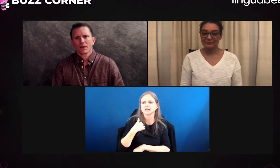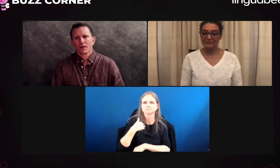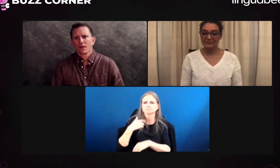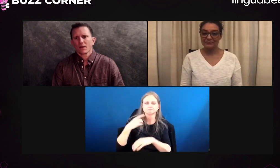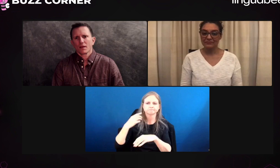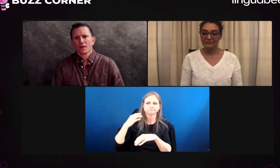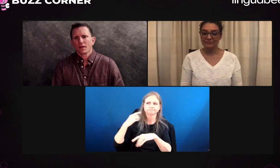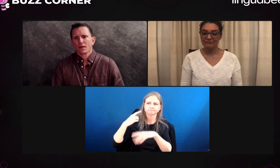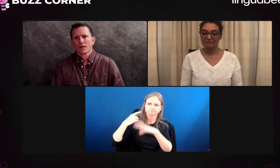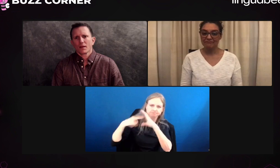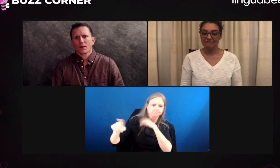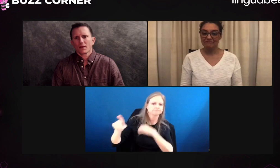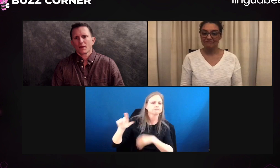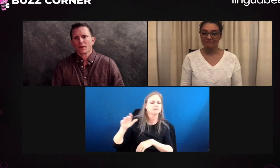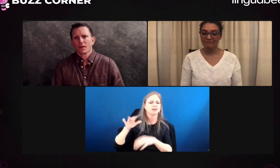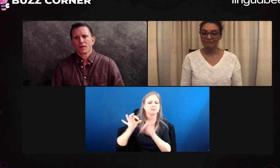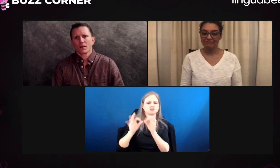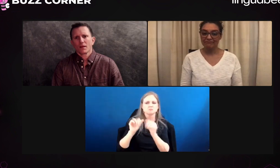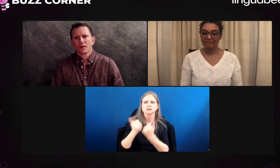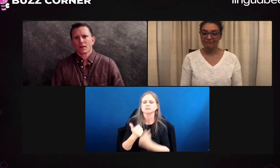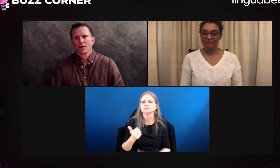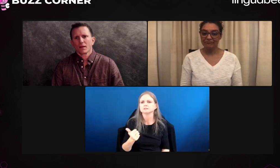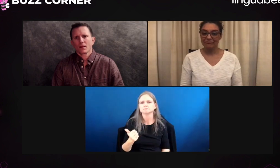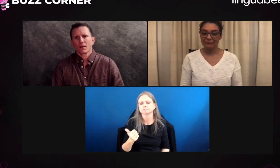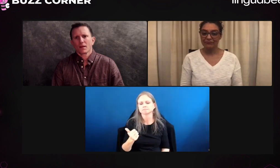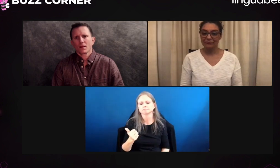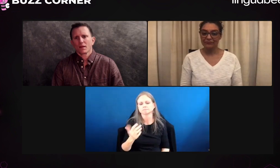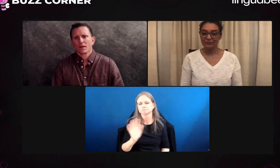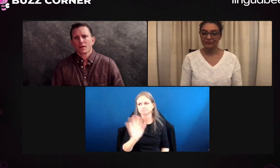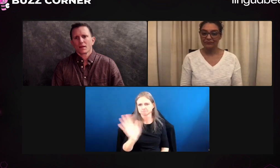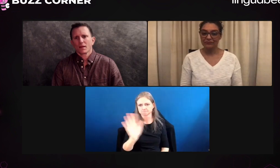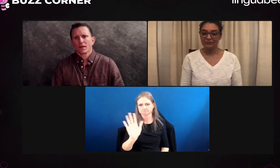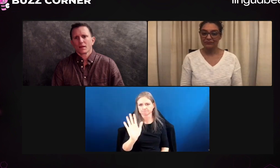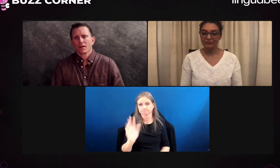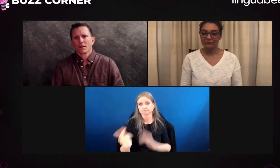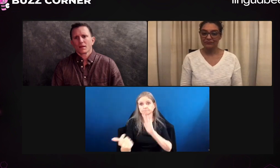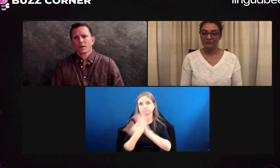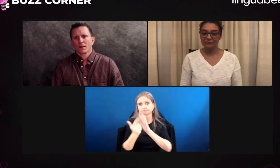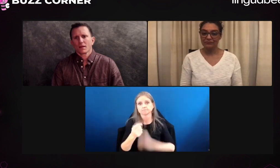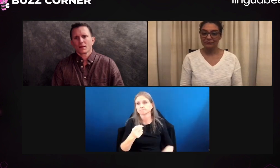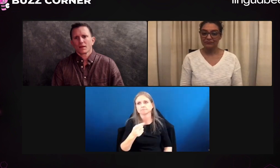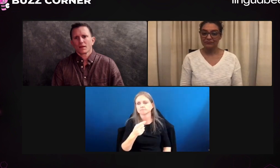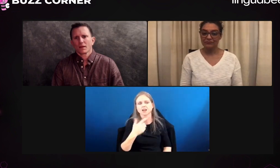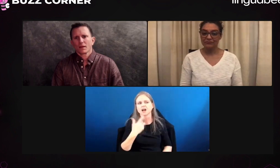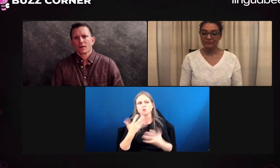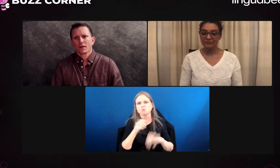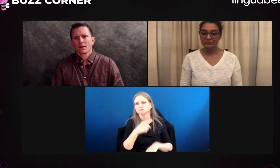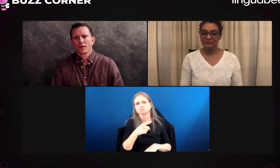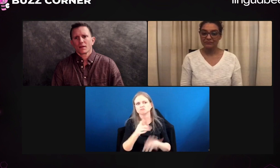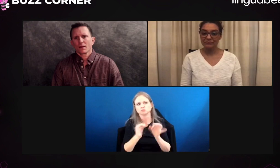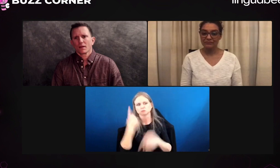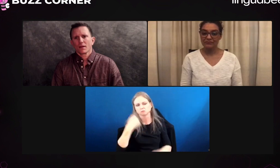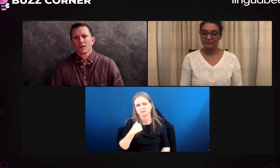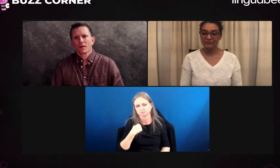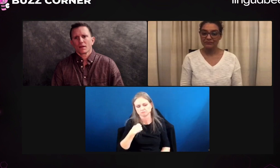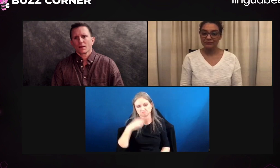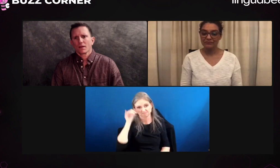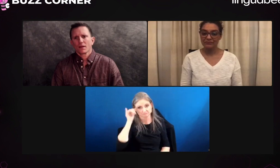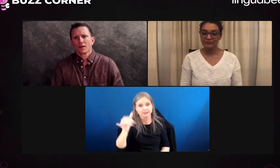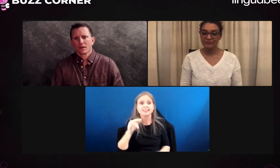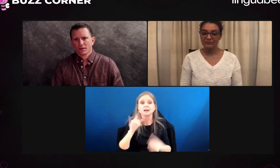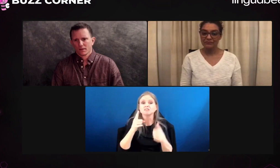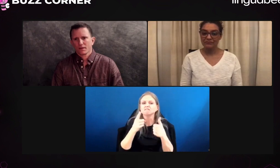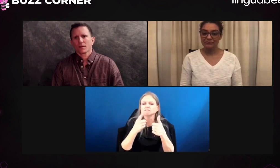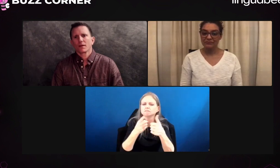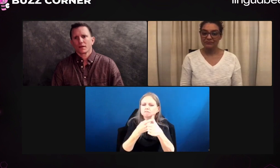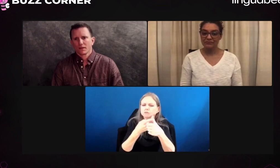And, at that very moment, I reached out to the interpreting agency and I indicated to them never